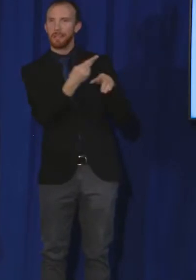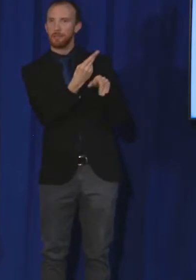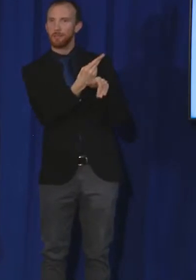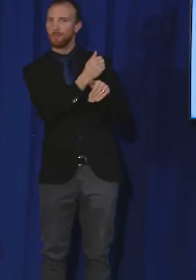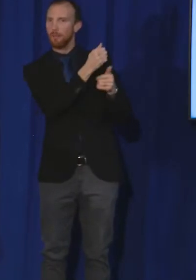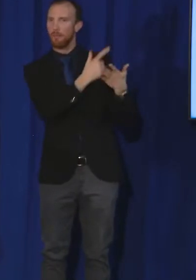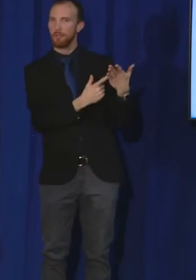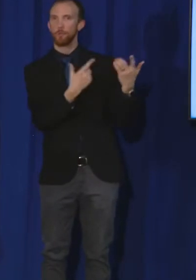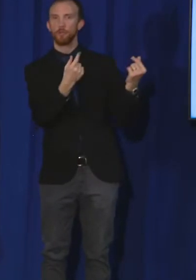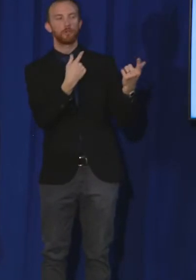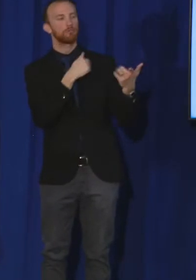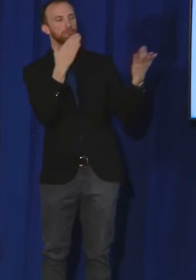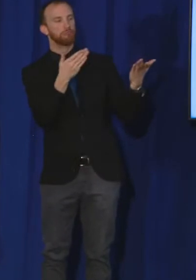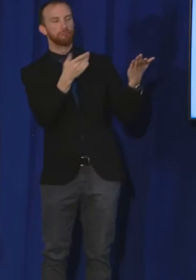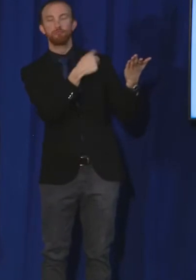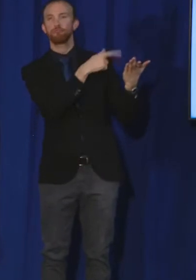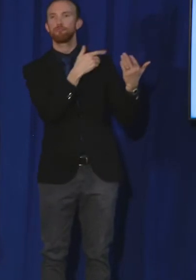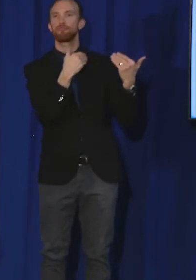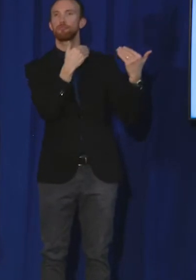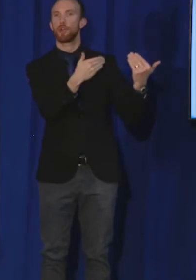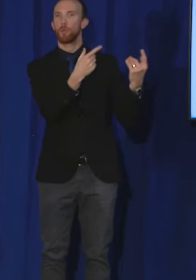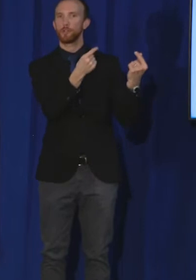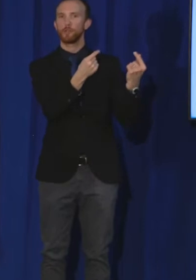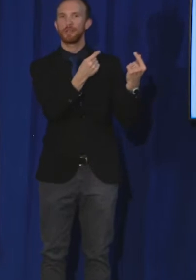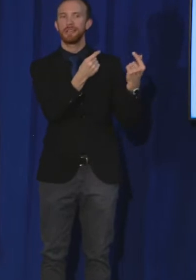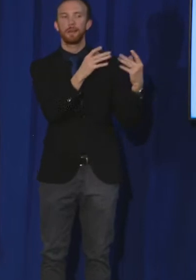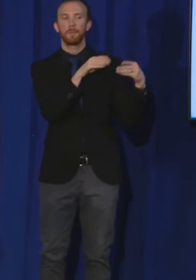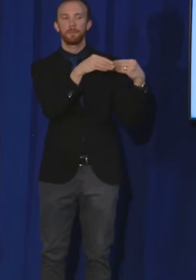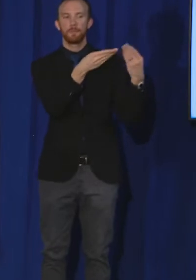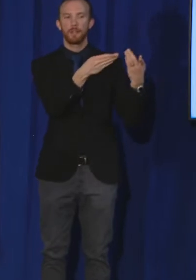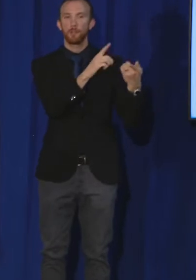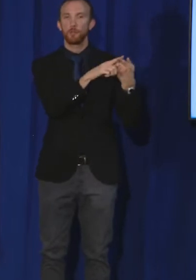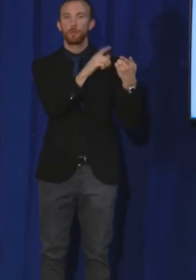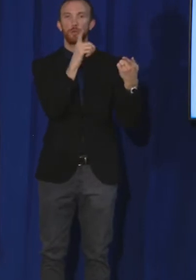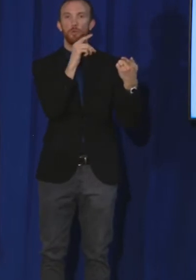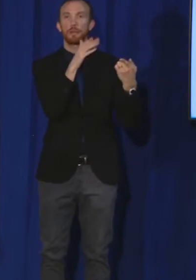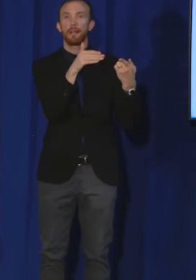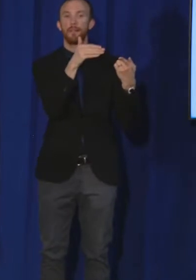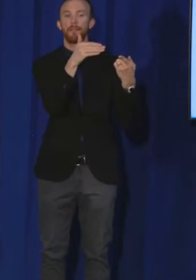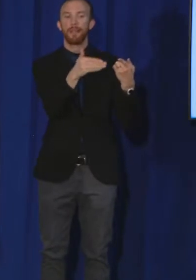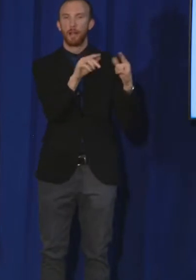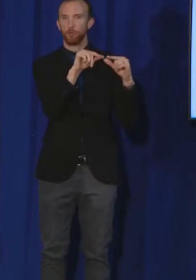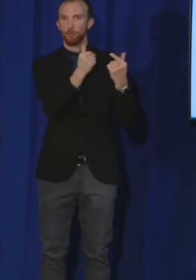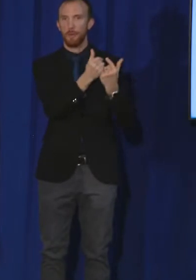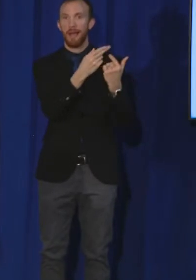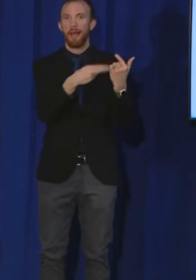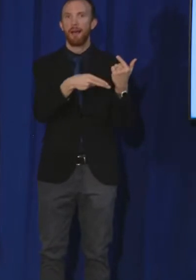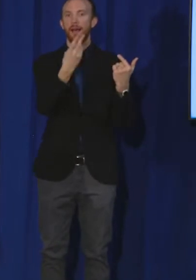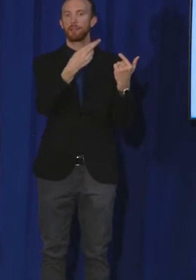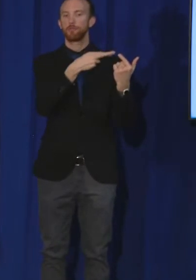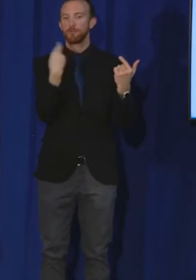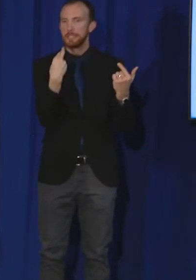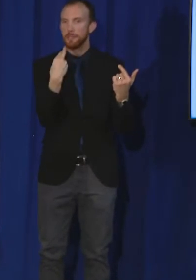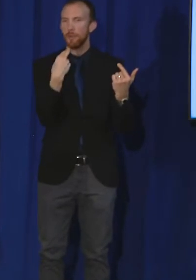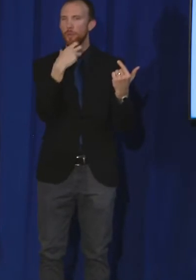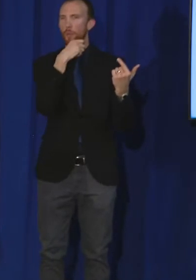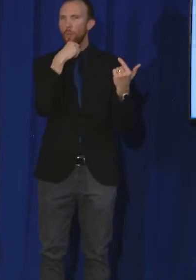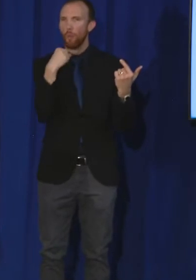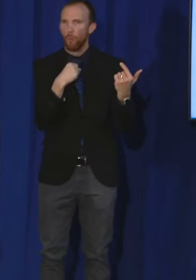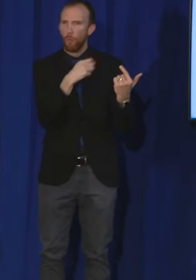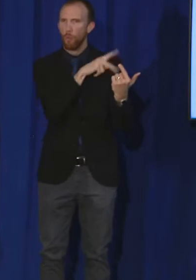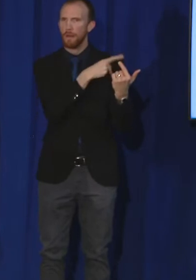start using vaccine in their highest risk patients, the oldest patients with the most underlying conditions. But